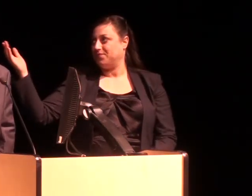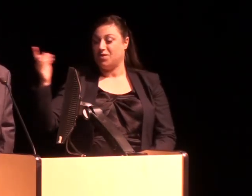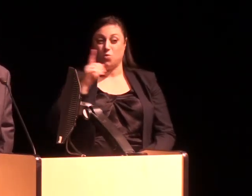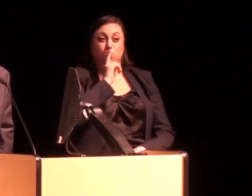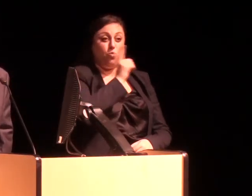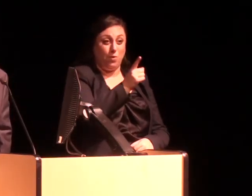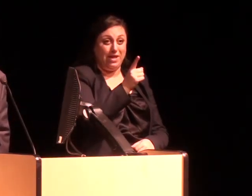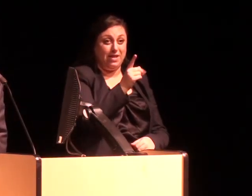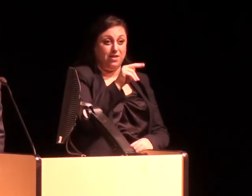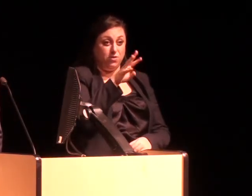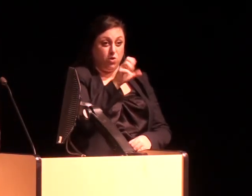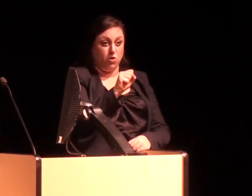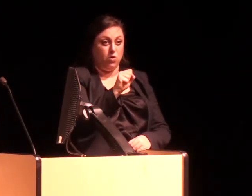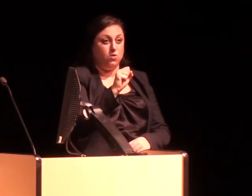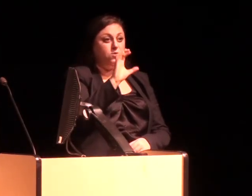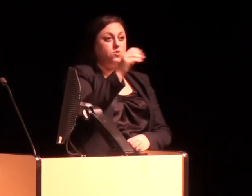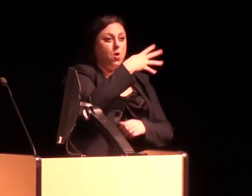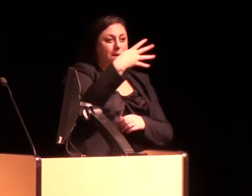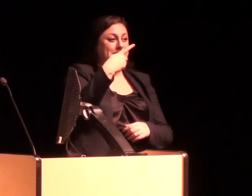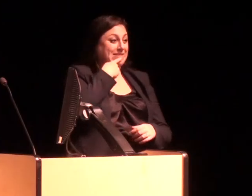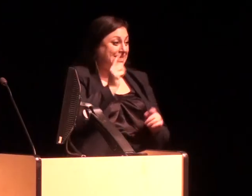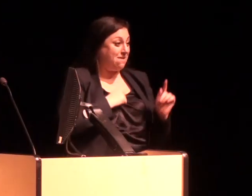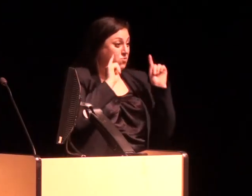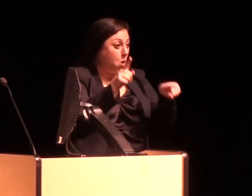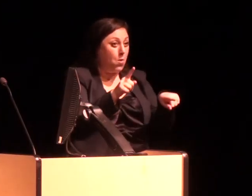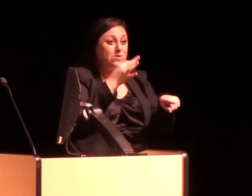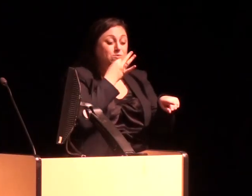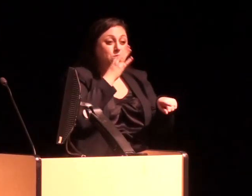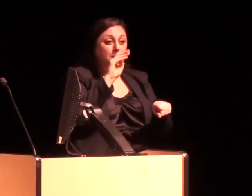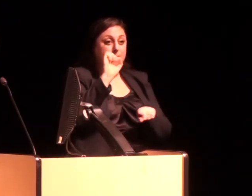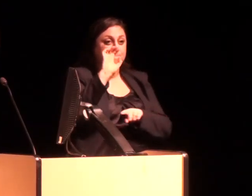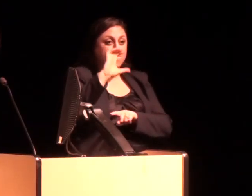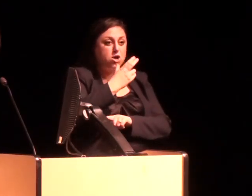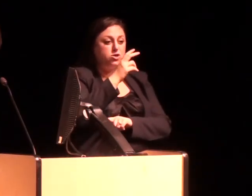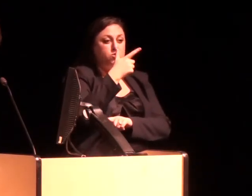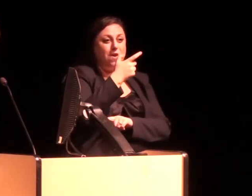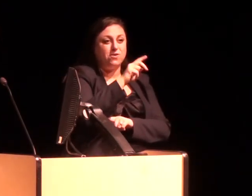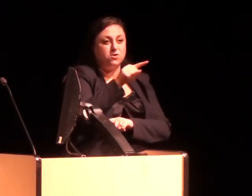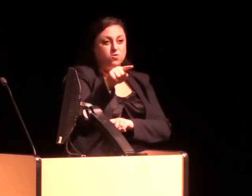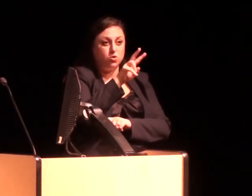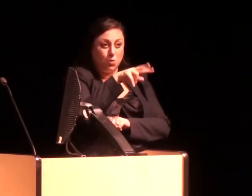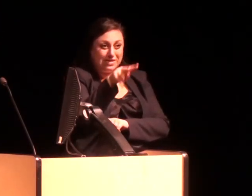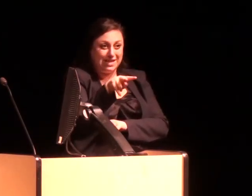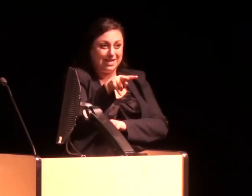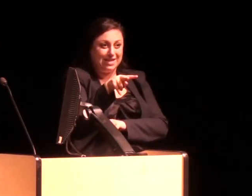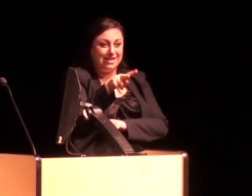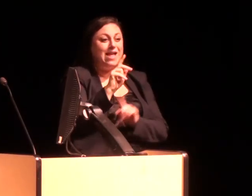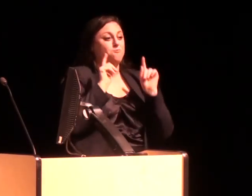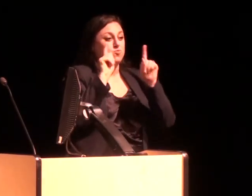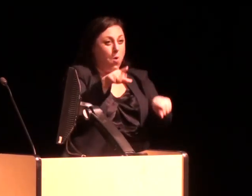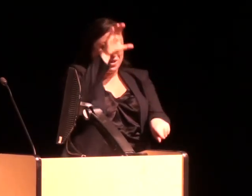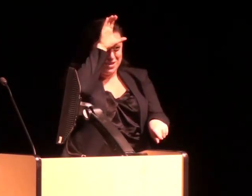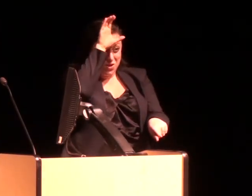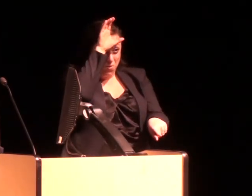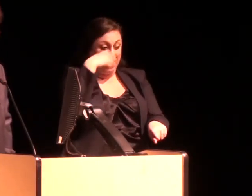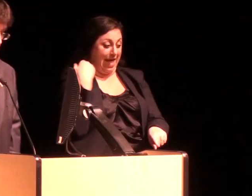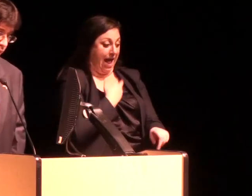news. President Obama is saying, I'm going to Cuba in March. March 21, March 22. And this was the official response of